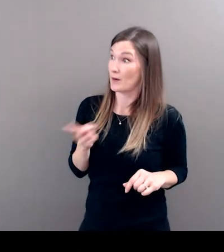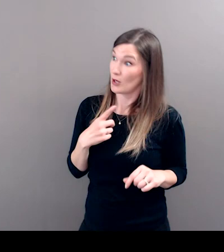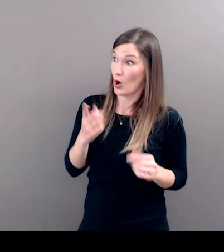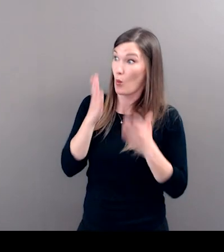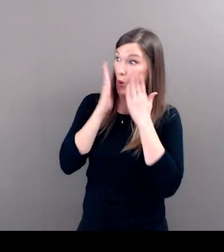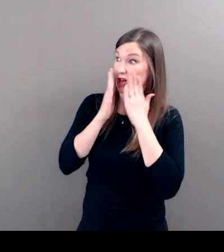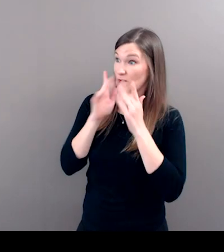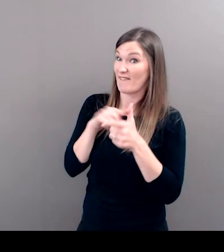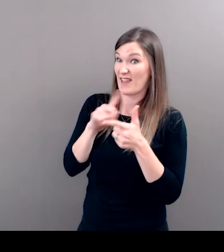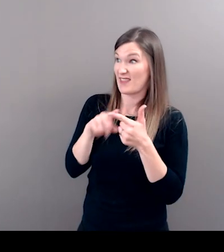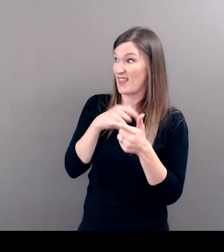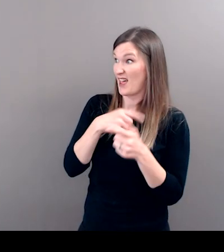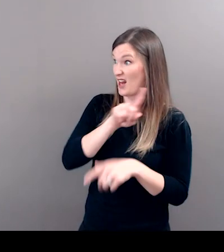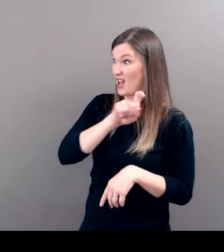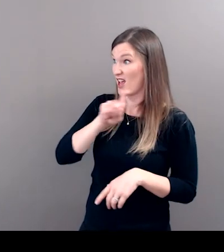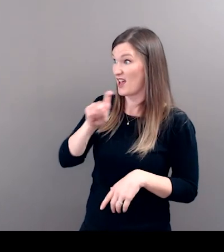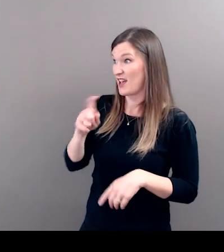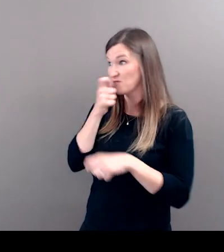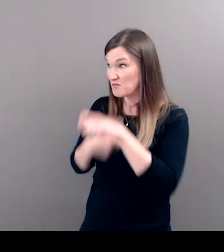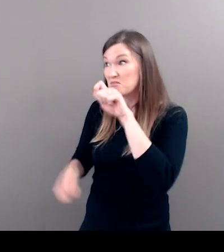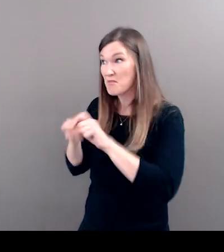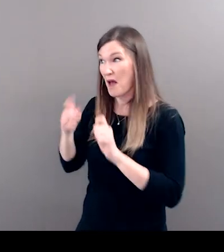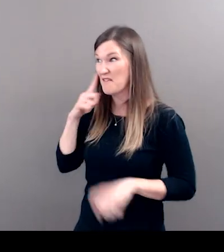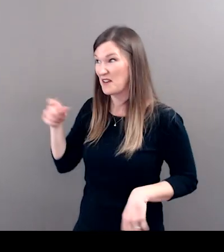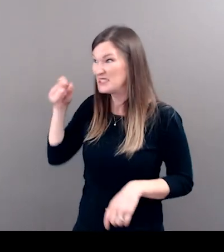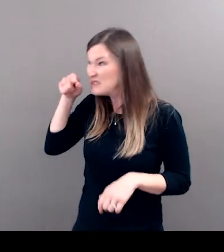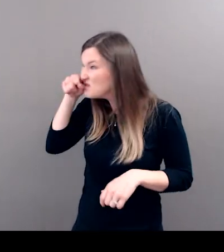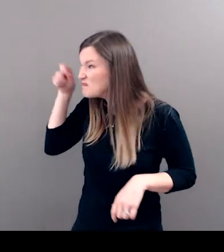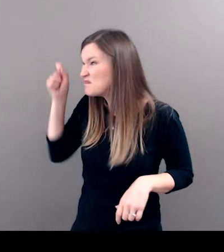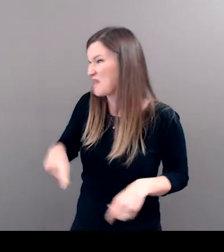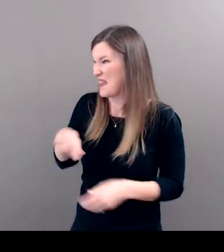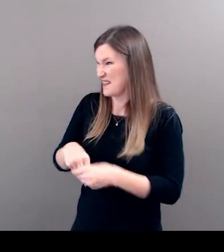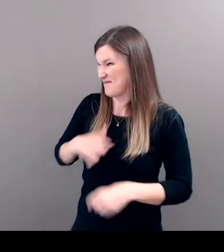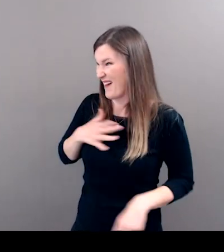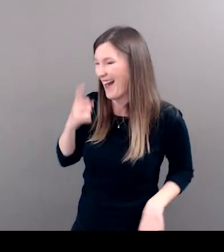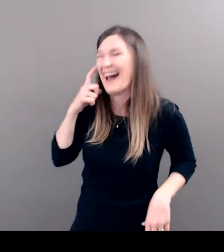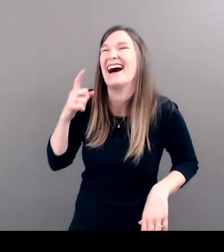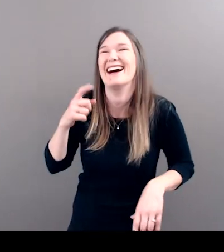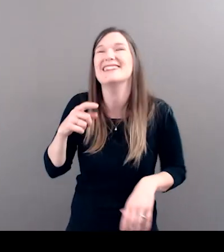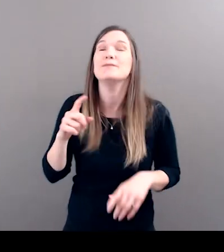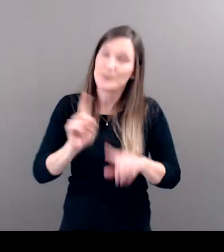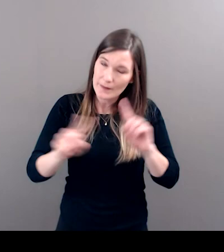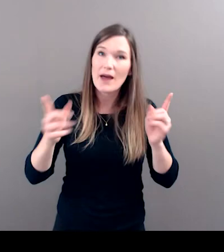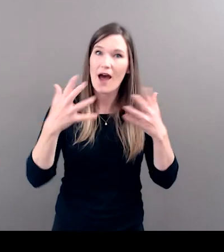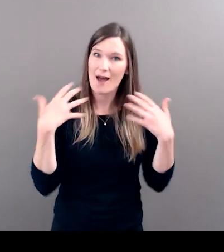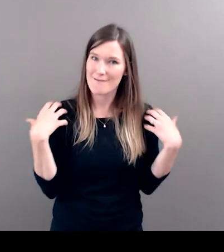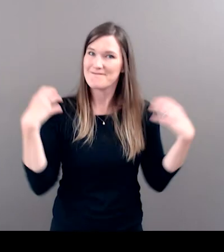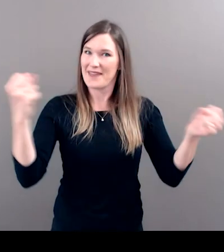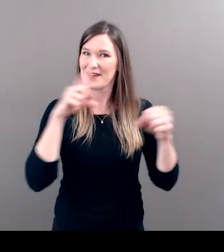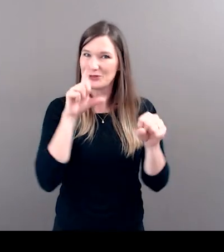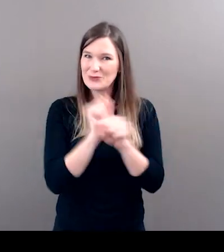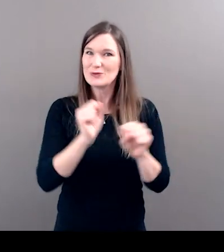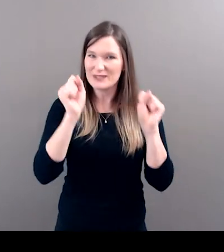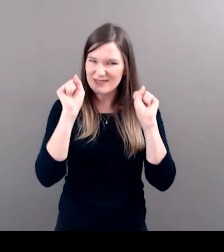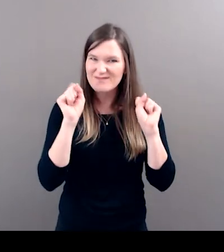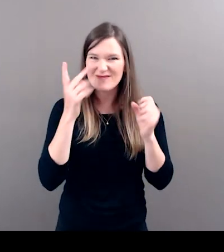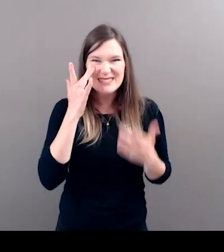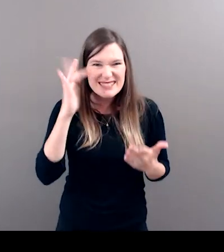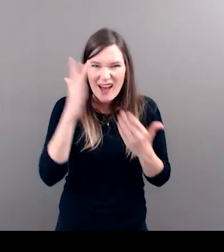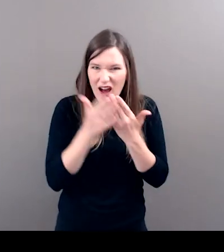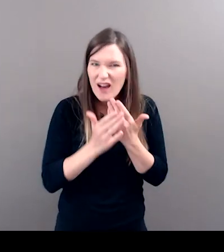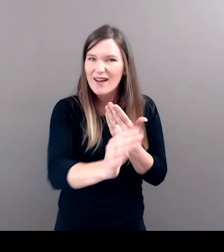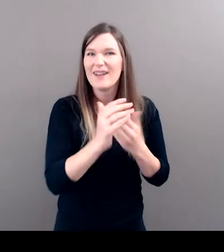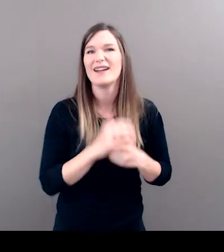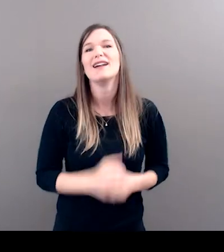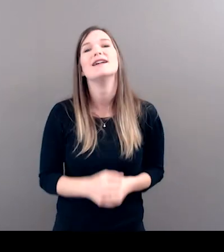But then he got his sight, and they're like, the religious Pharisees, like, Jesus didn't heal you. He's a sinner. And here's what the guy said. I don't know